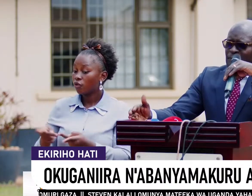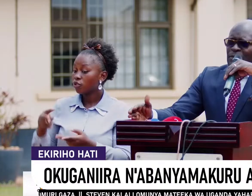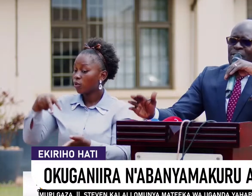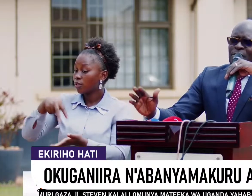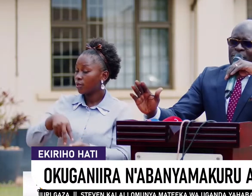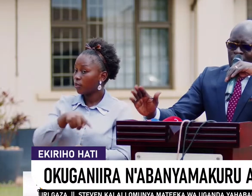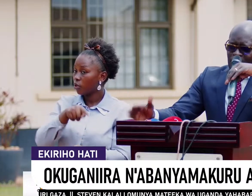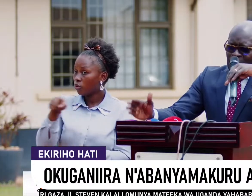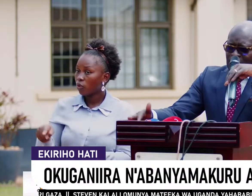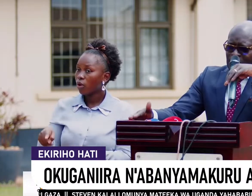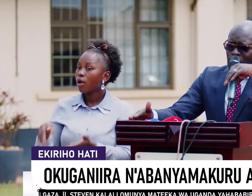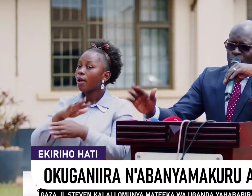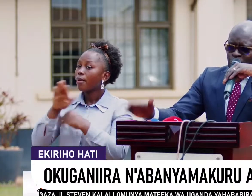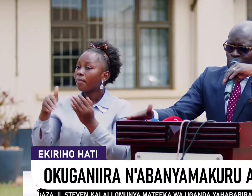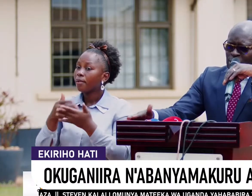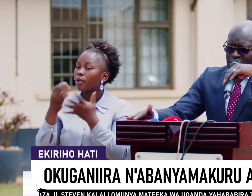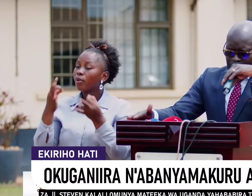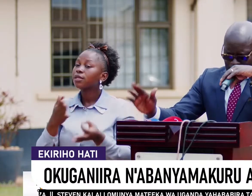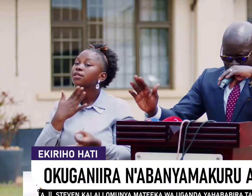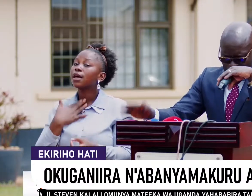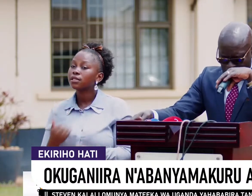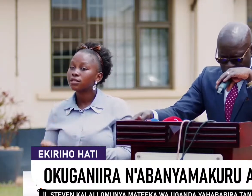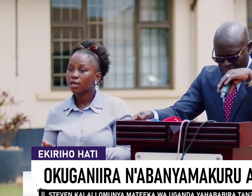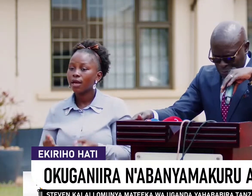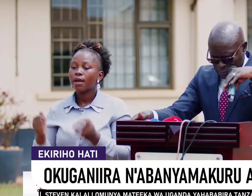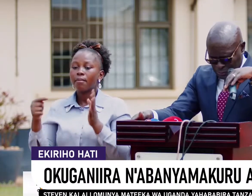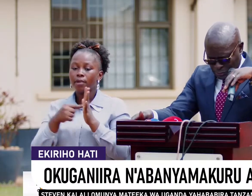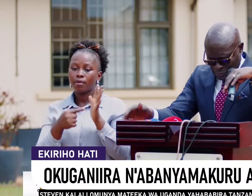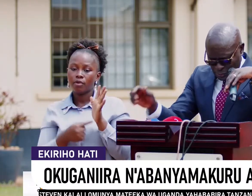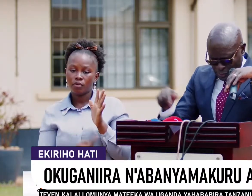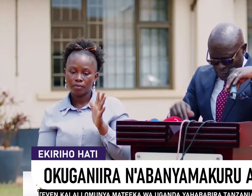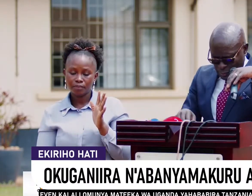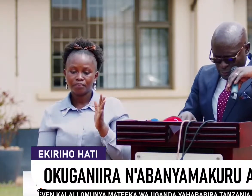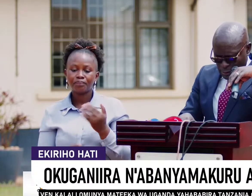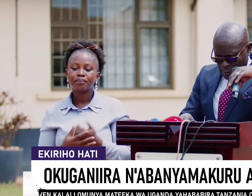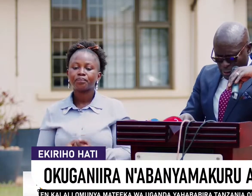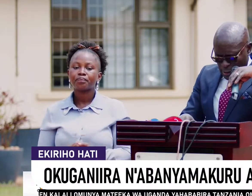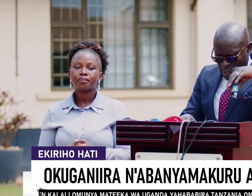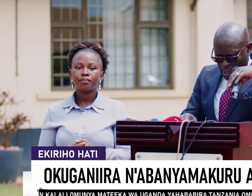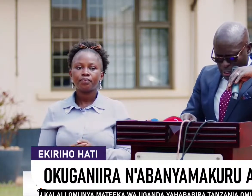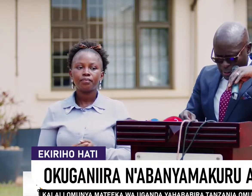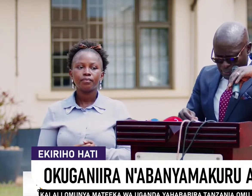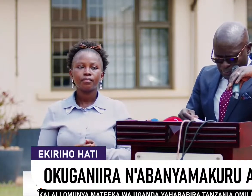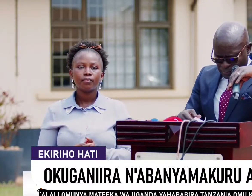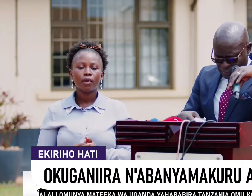kiweesimbyewo biweetaagisa kutuukiriza bye bino.